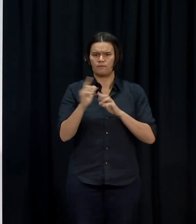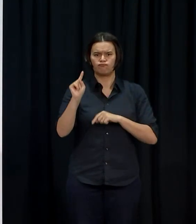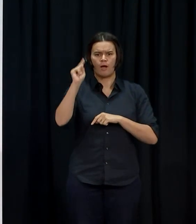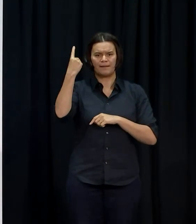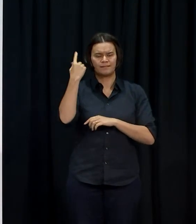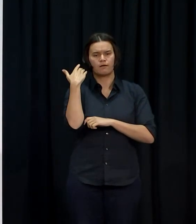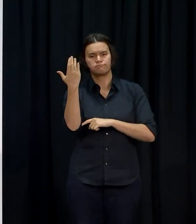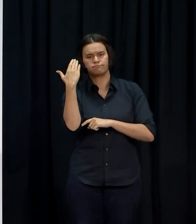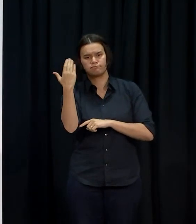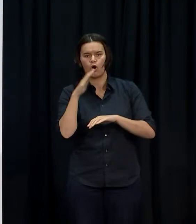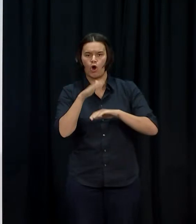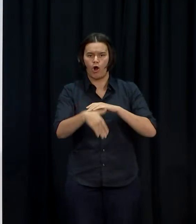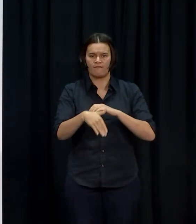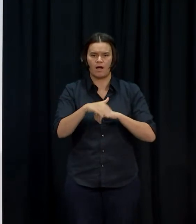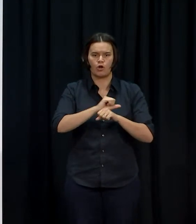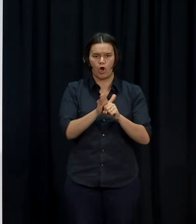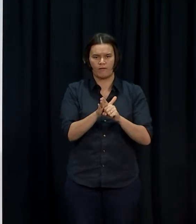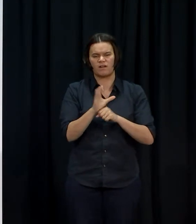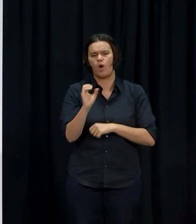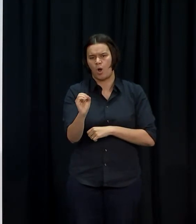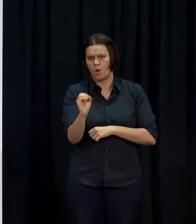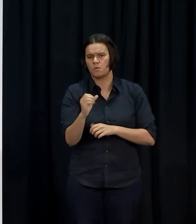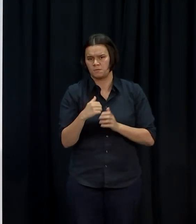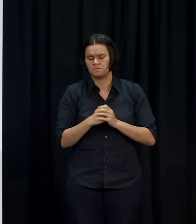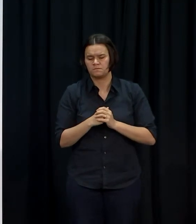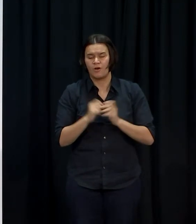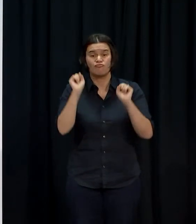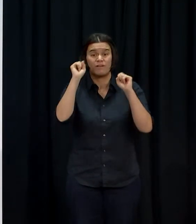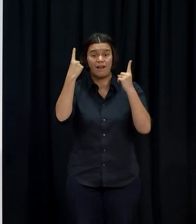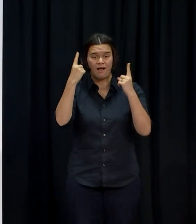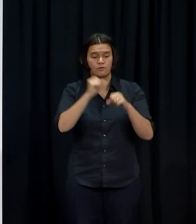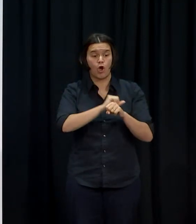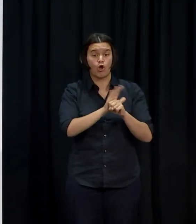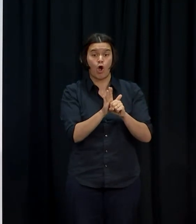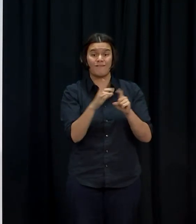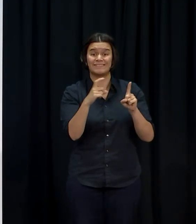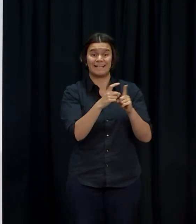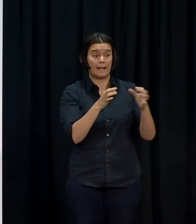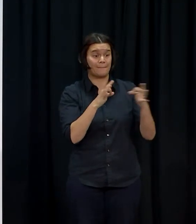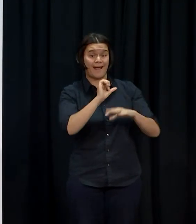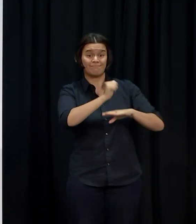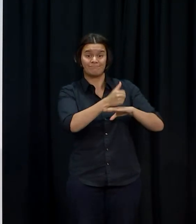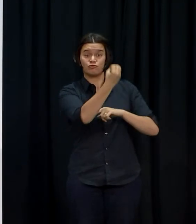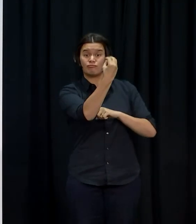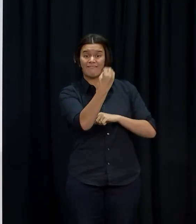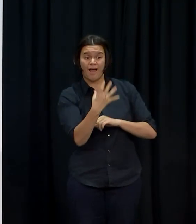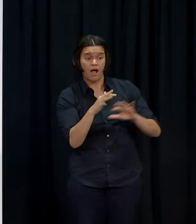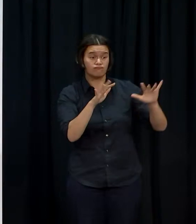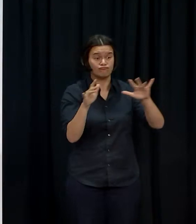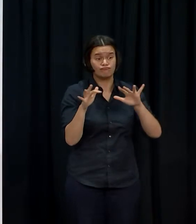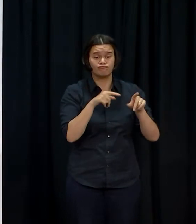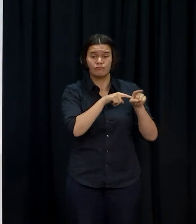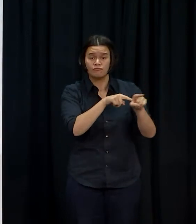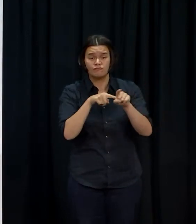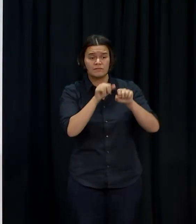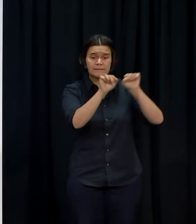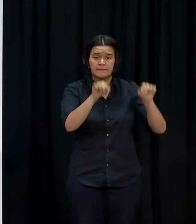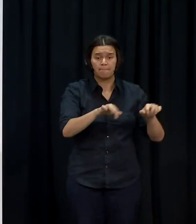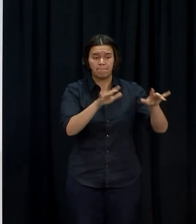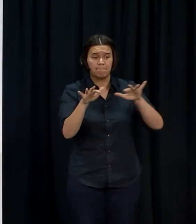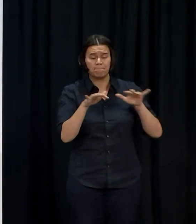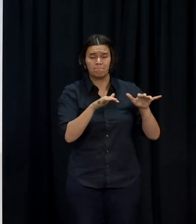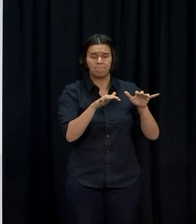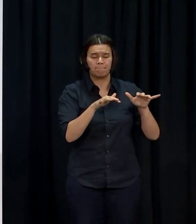through the course of managing Omicron, we have changed our strategy to minimise its impact on people. As case numbers grow, both testing